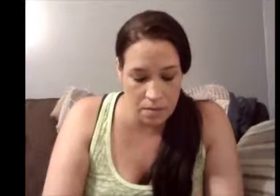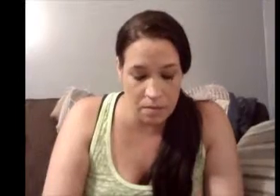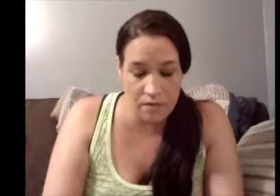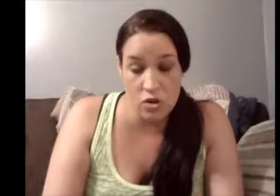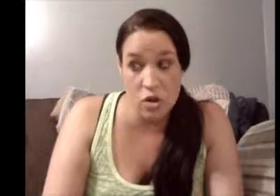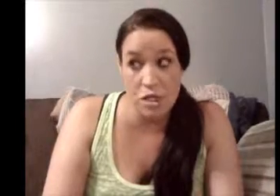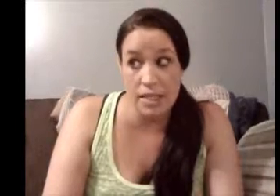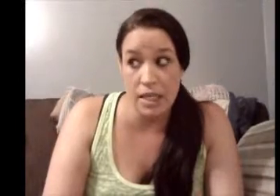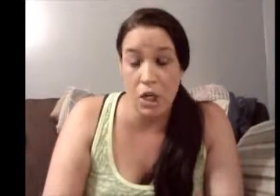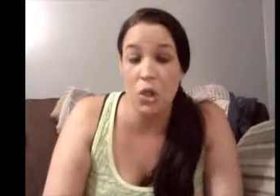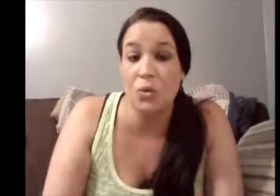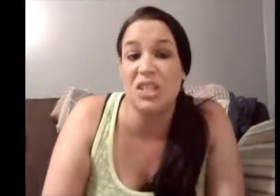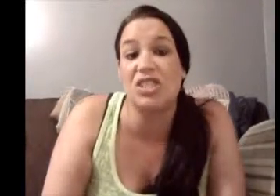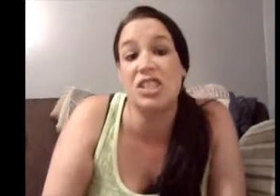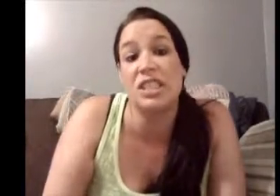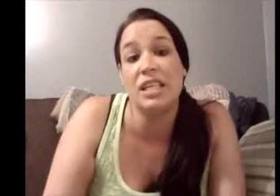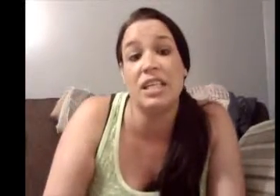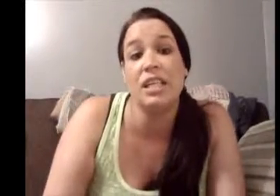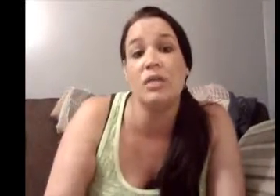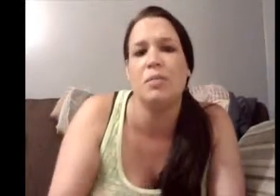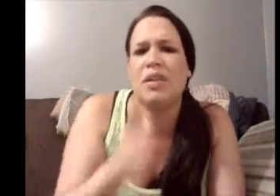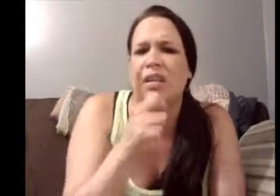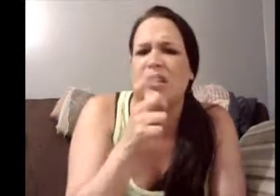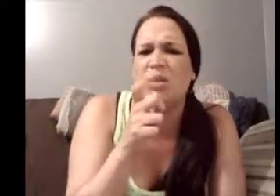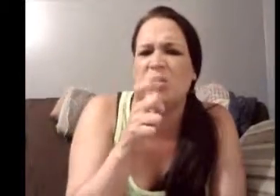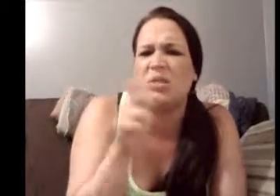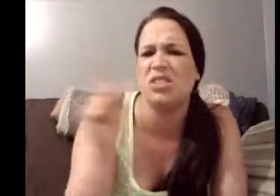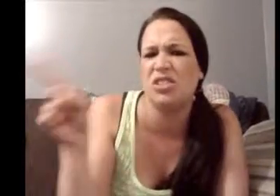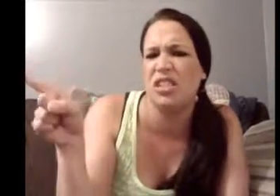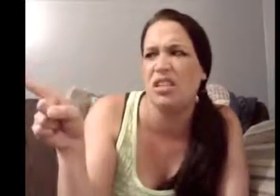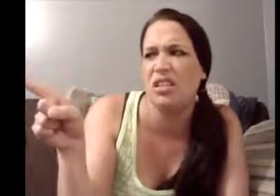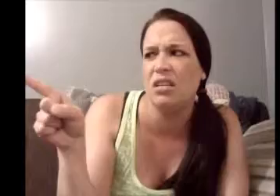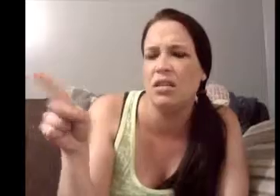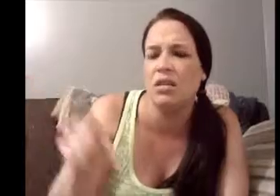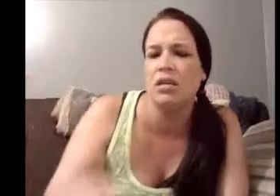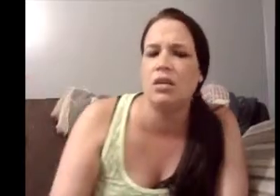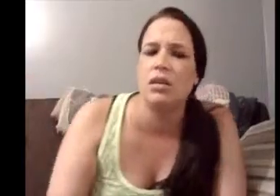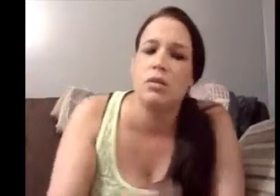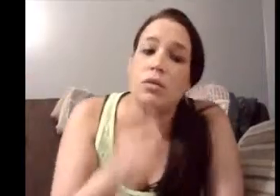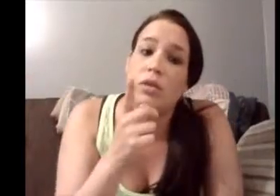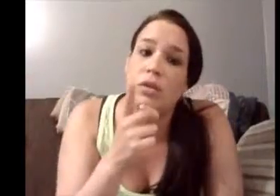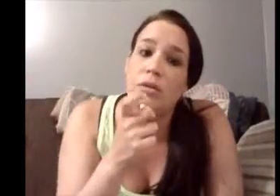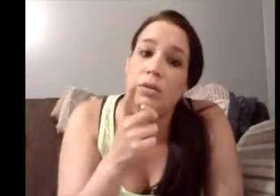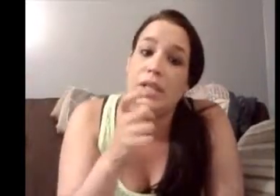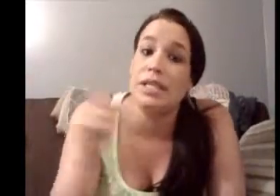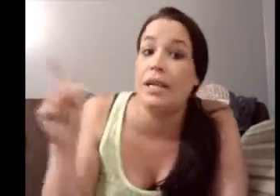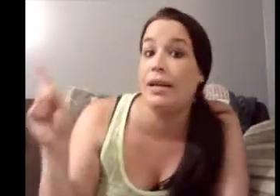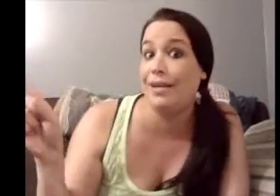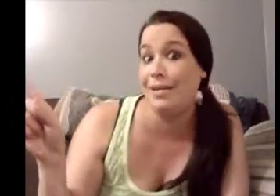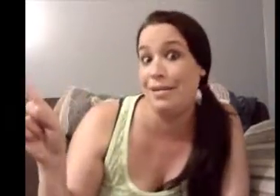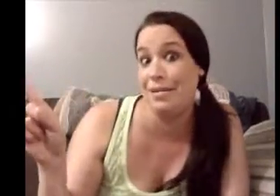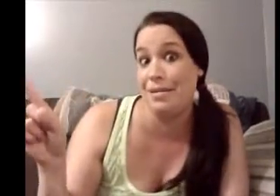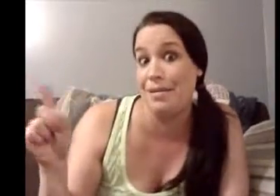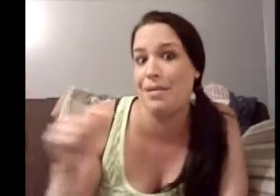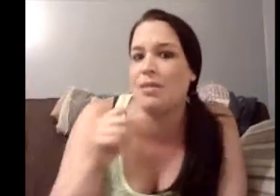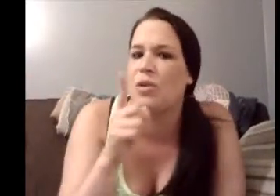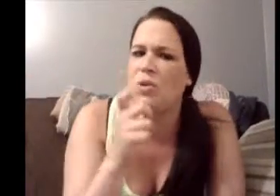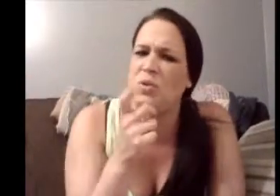If you're going to say, who is she? You'd be like, who is she? Or who is he?